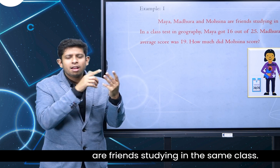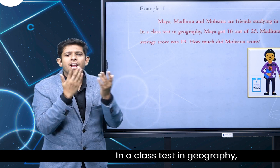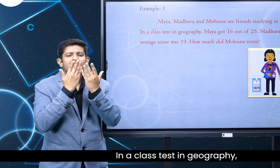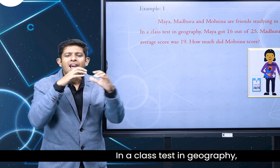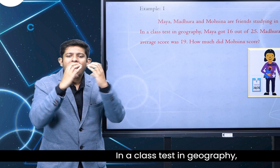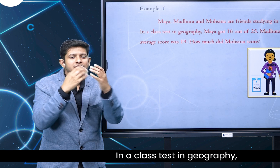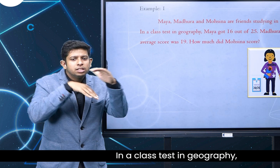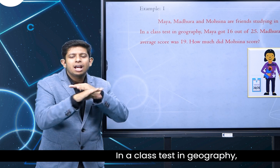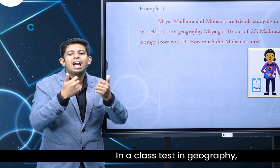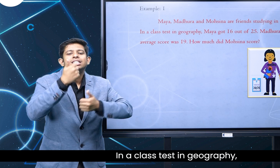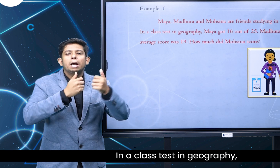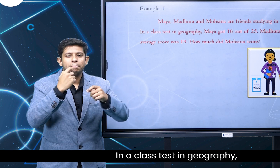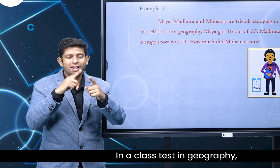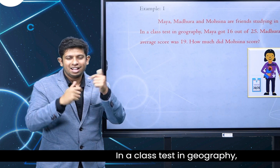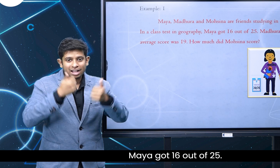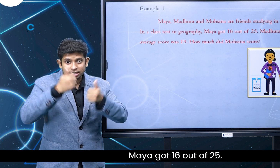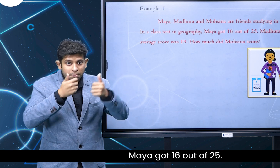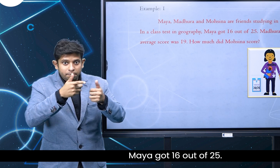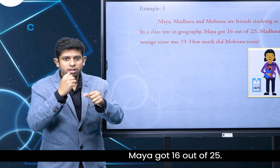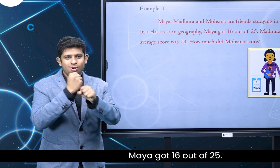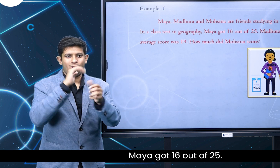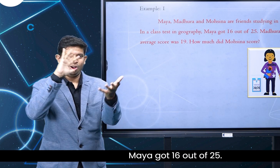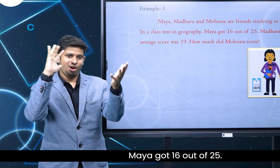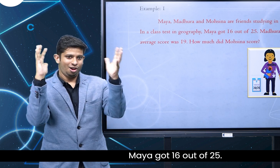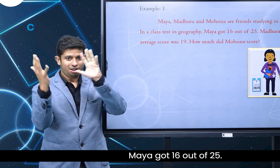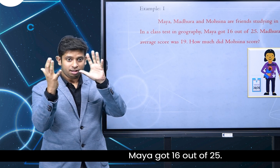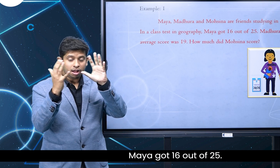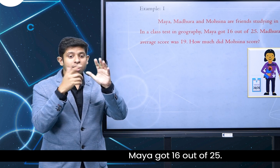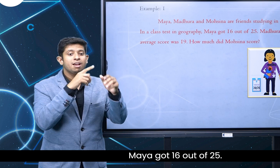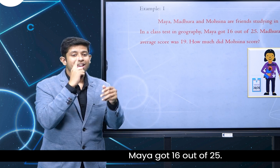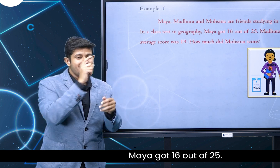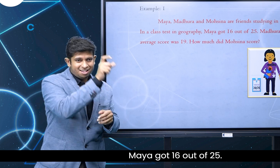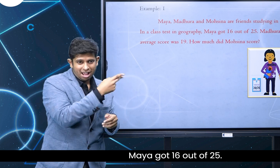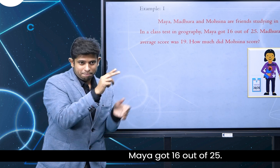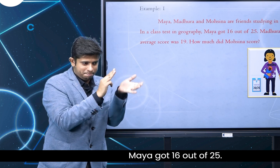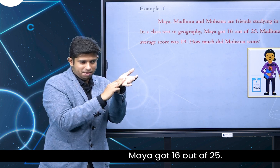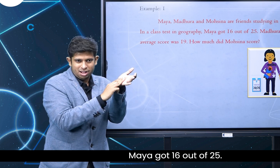In a class test in geography, Maya got 16 out of 25.